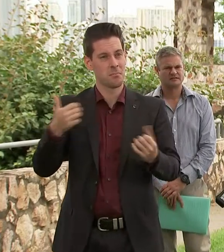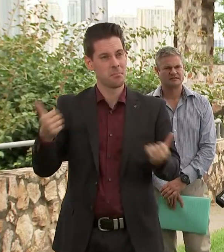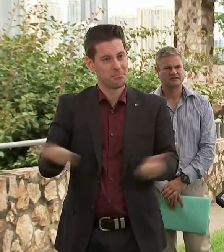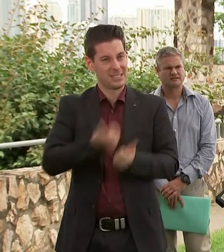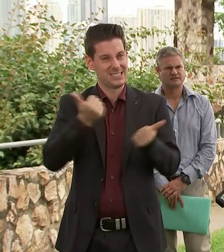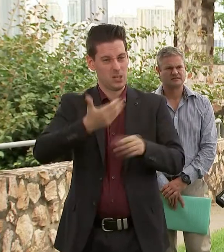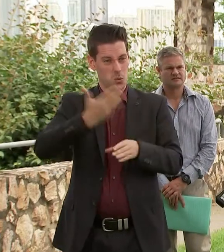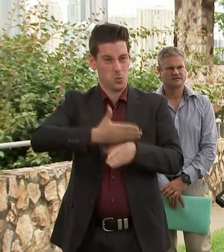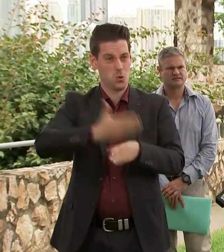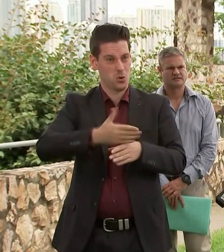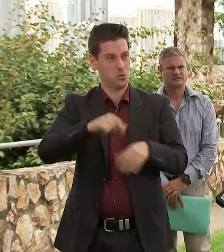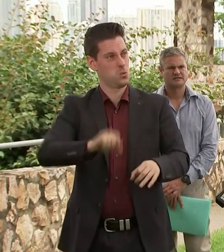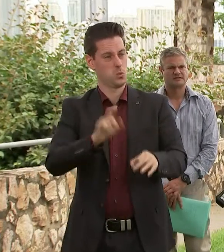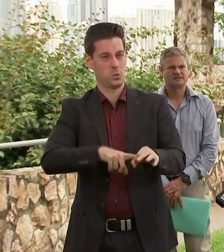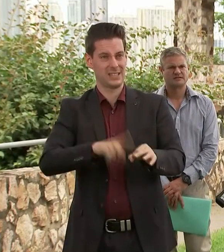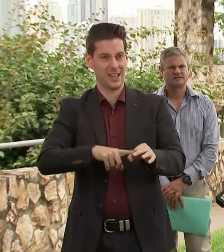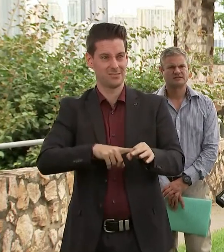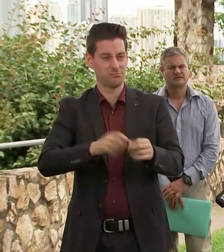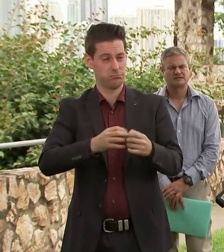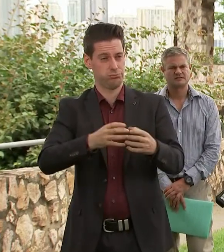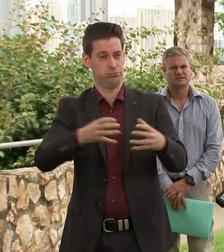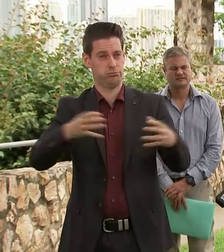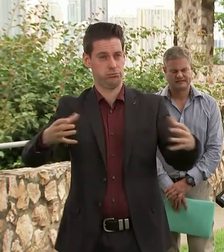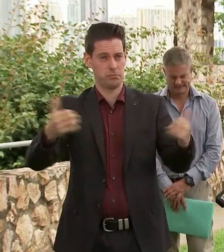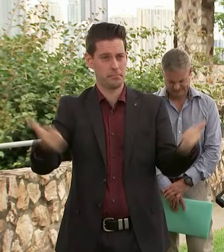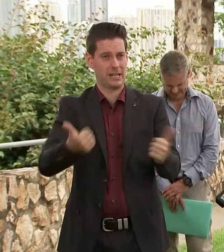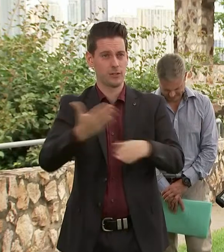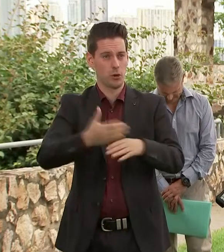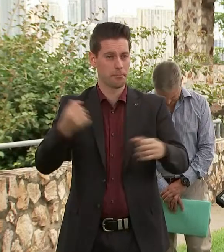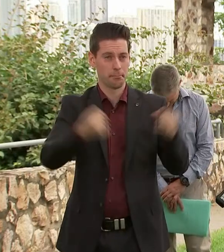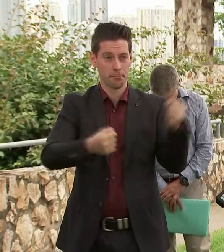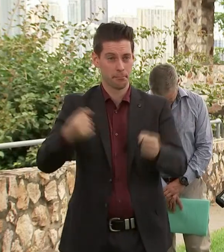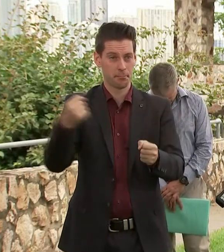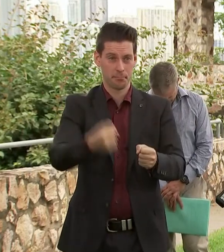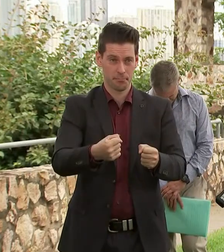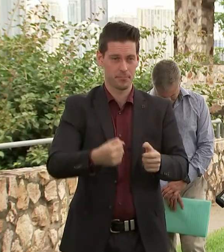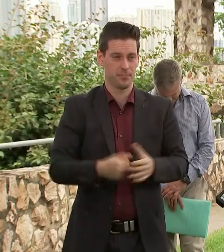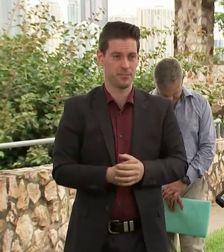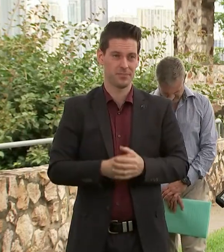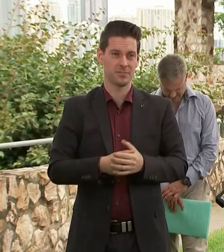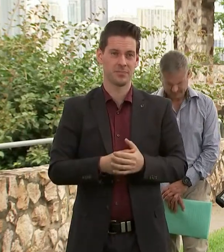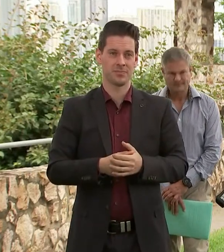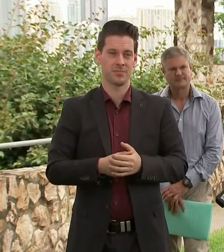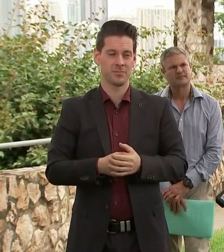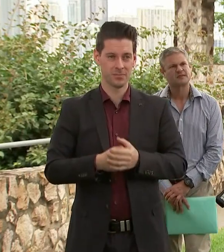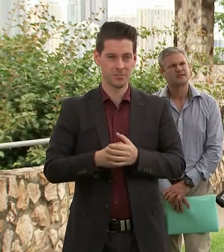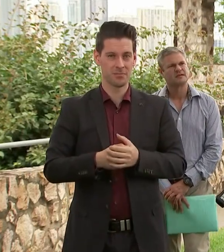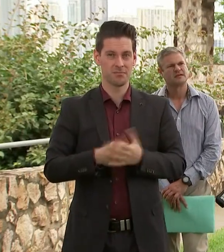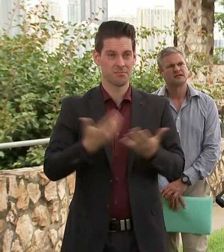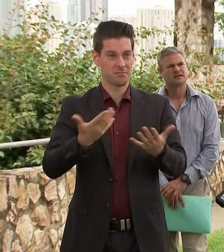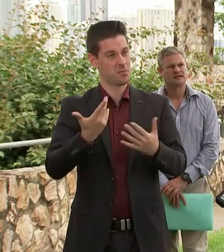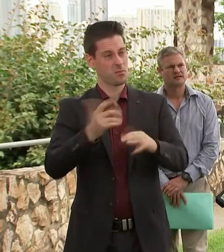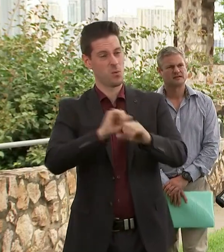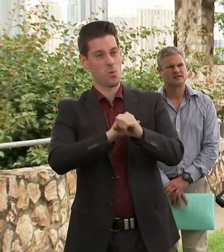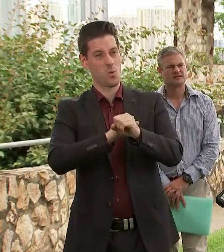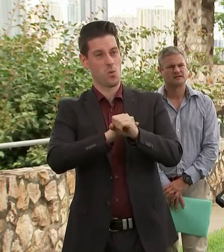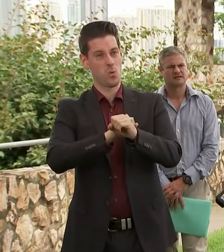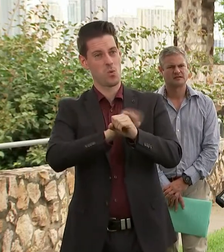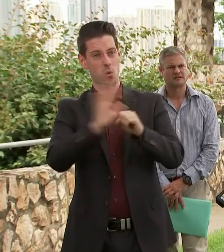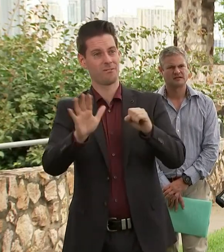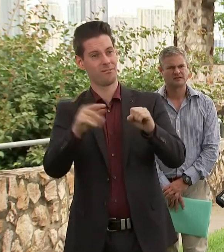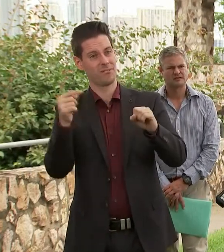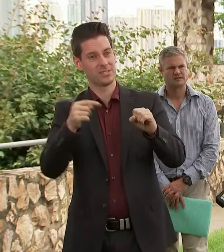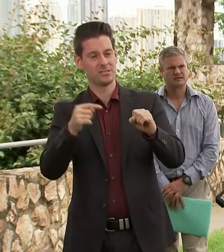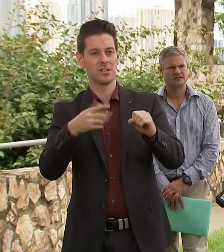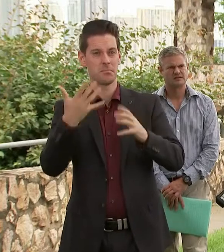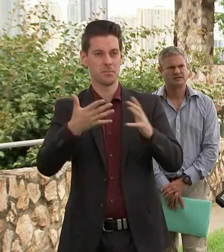occurring across Queensland. And that's been one of the benefits, or one of the silver linings of the COVID cloud, has